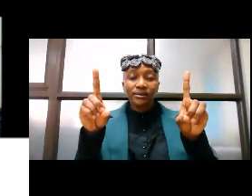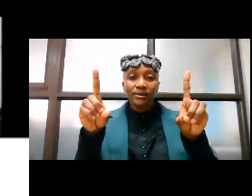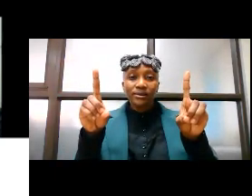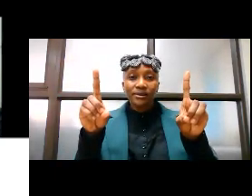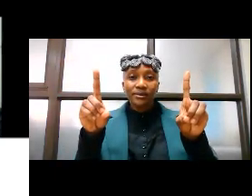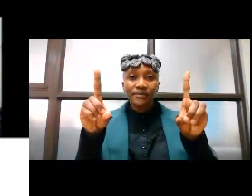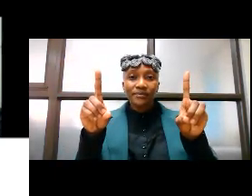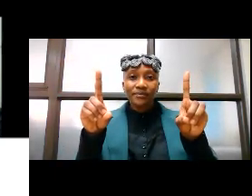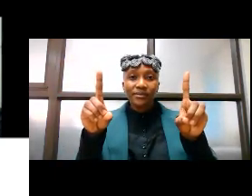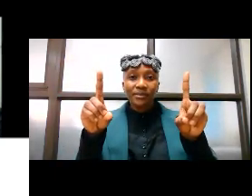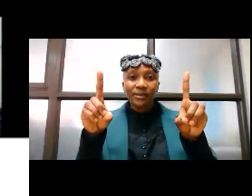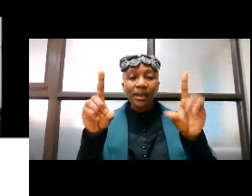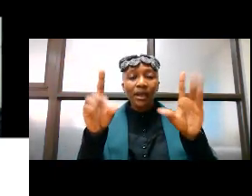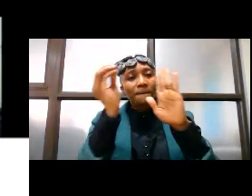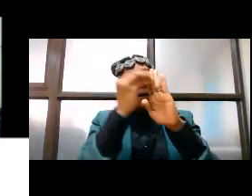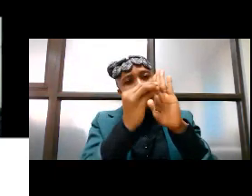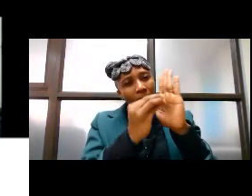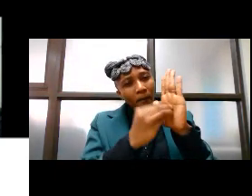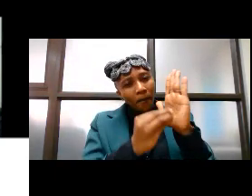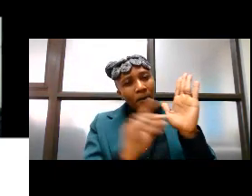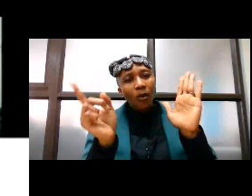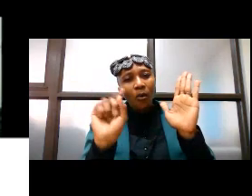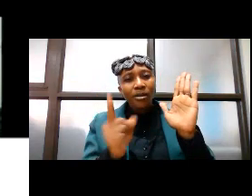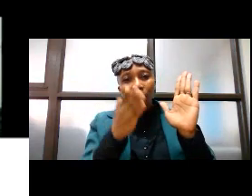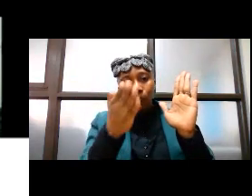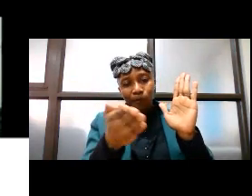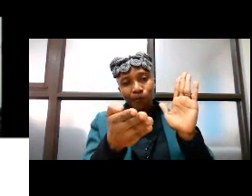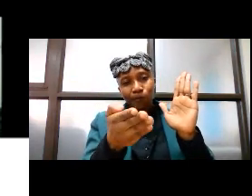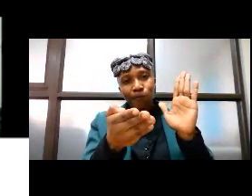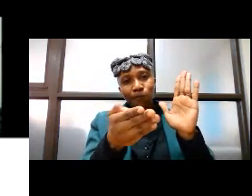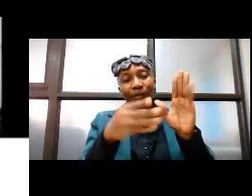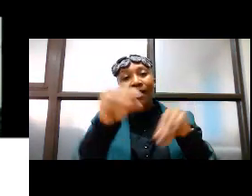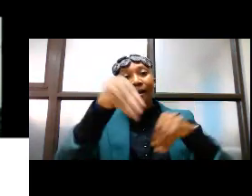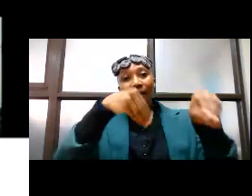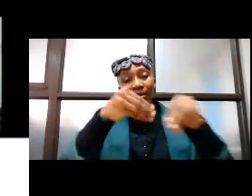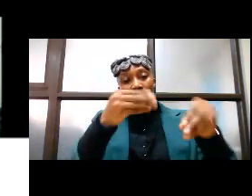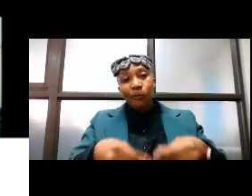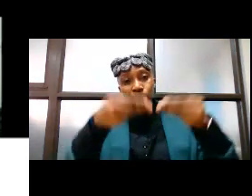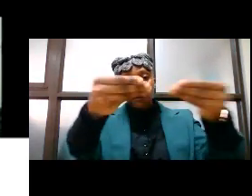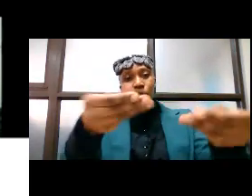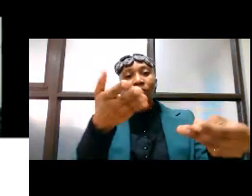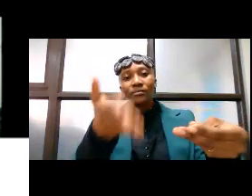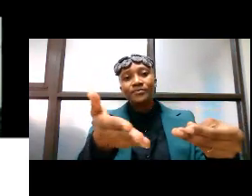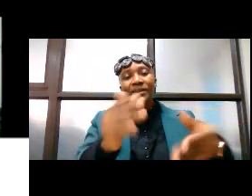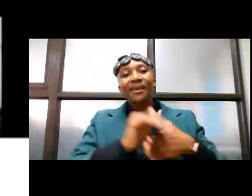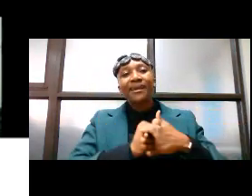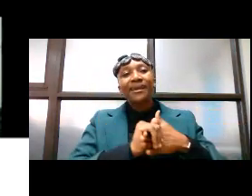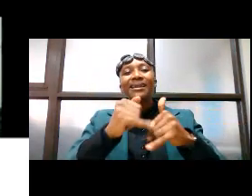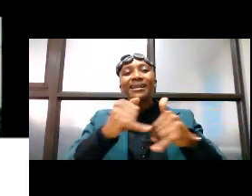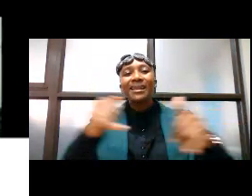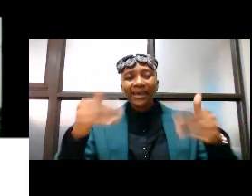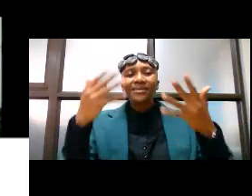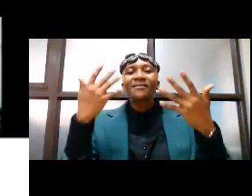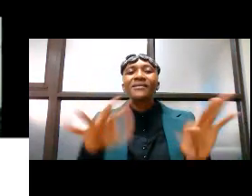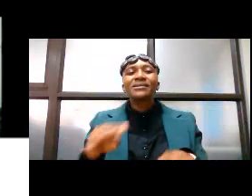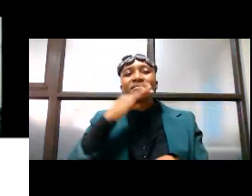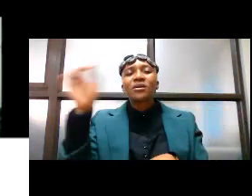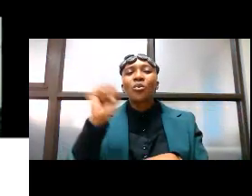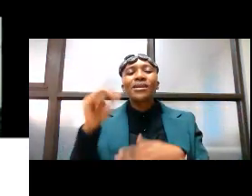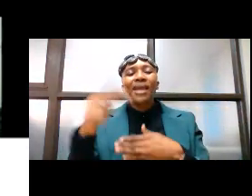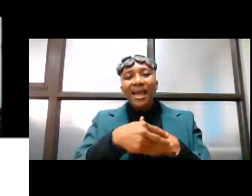compiled this handout, this guideline, and it addresses